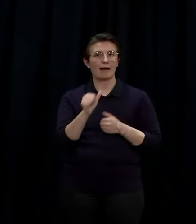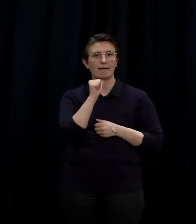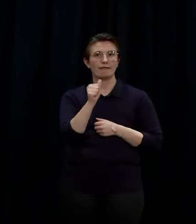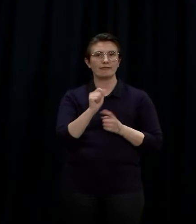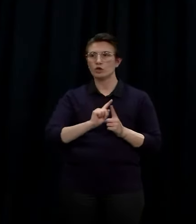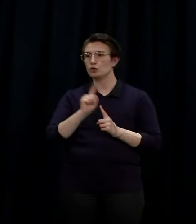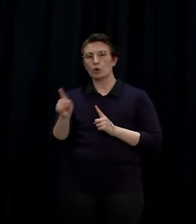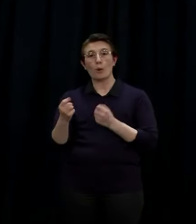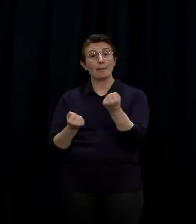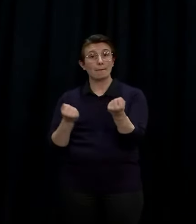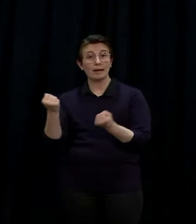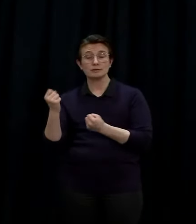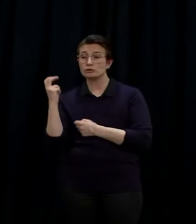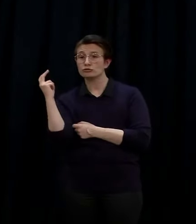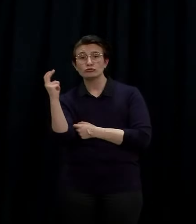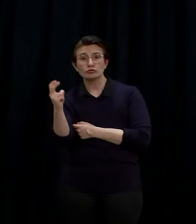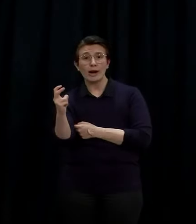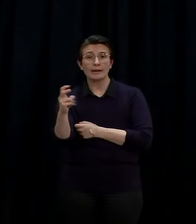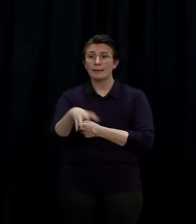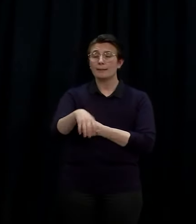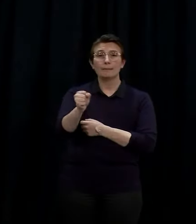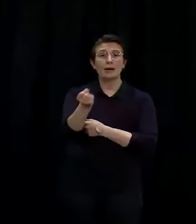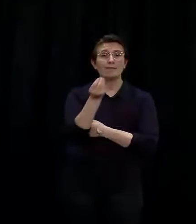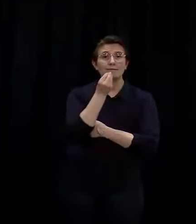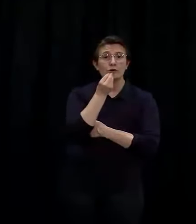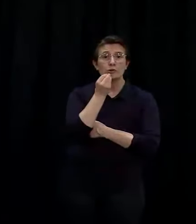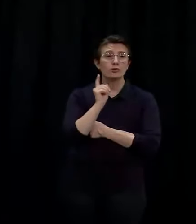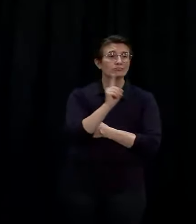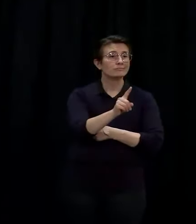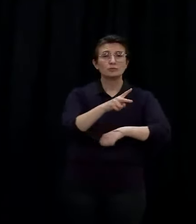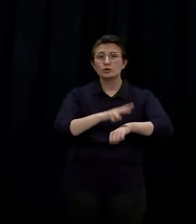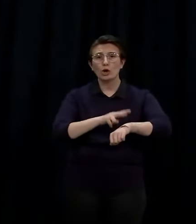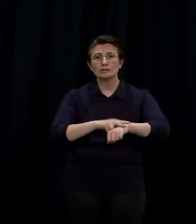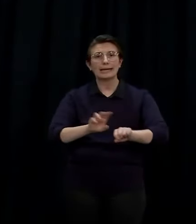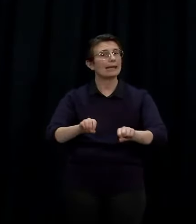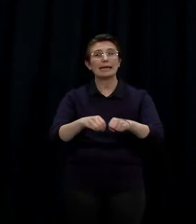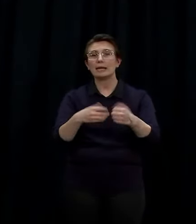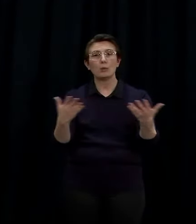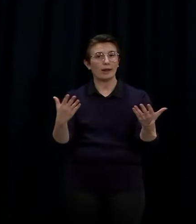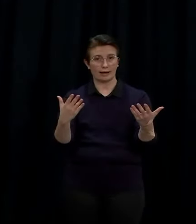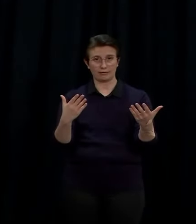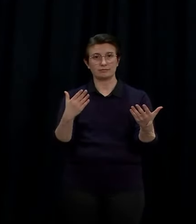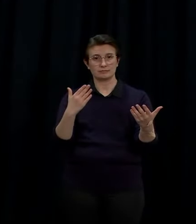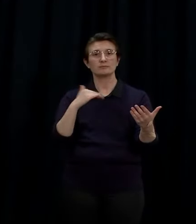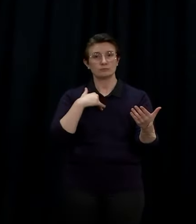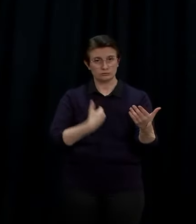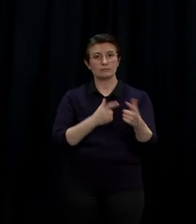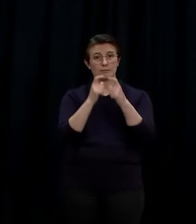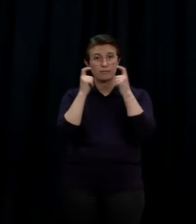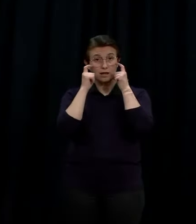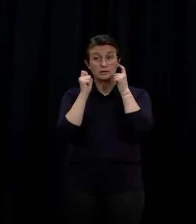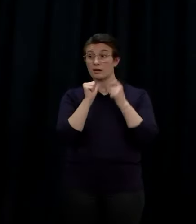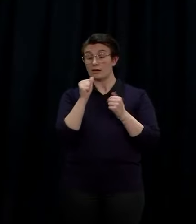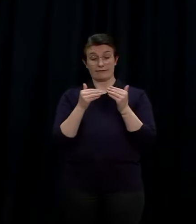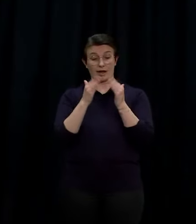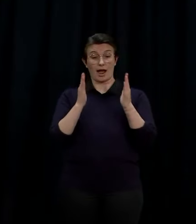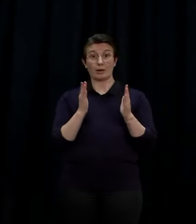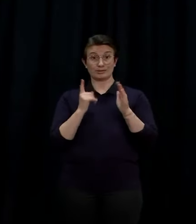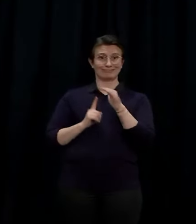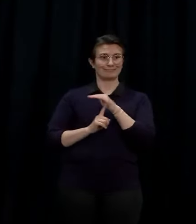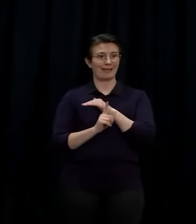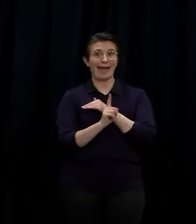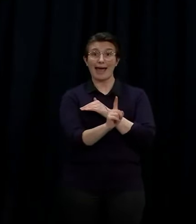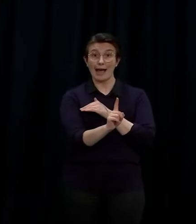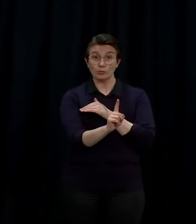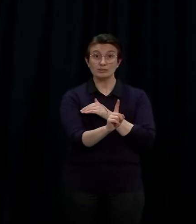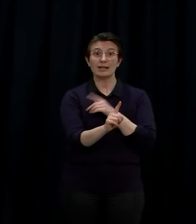public transport, but ultimately we're strongly encouraging you to continue to wear a face covering anytime you're outside your home and in a place where it's hard